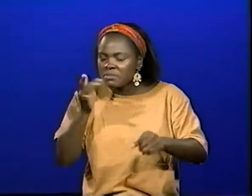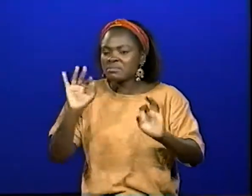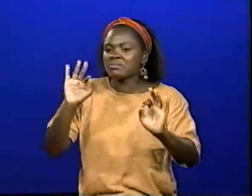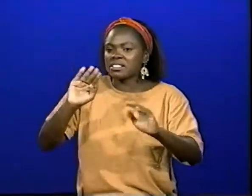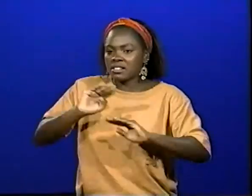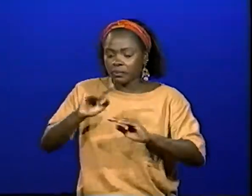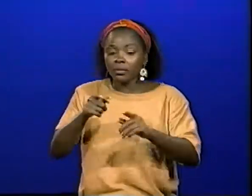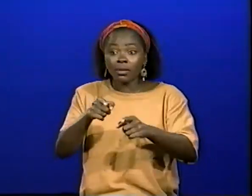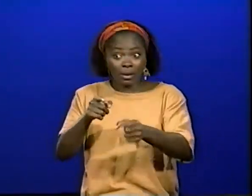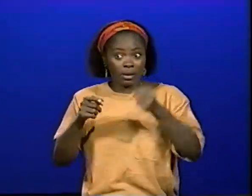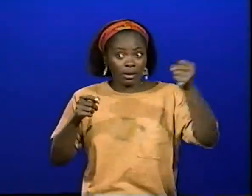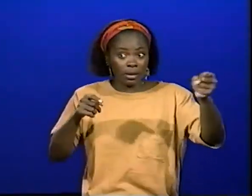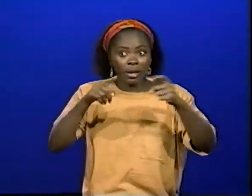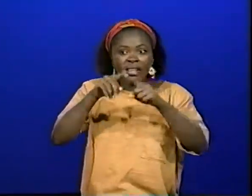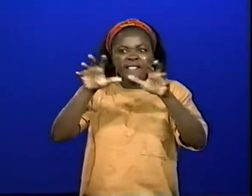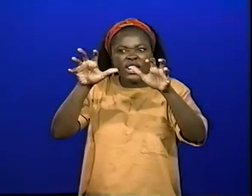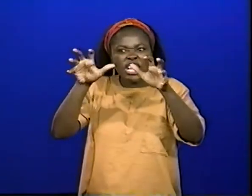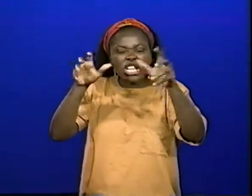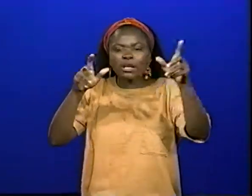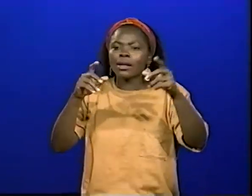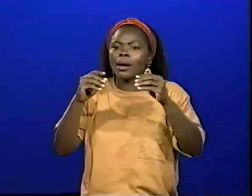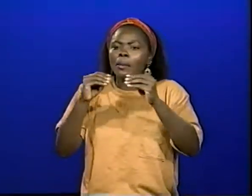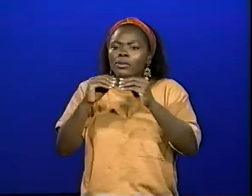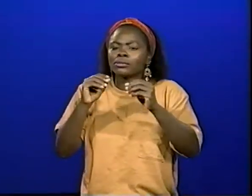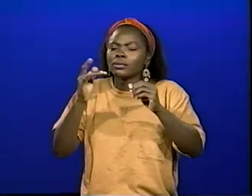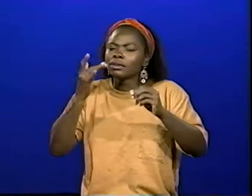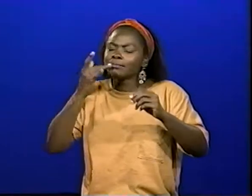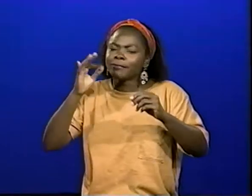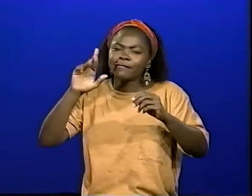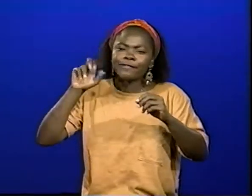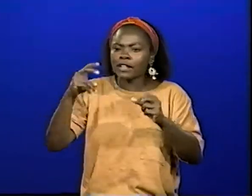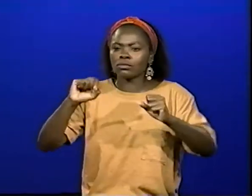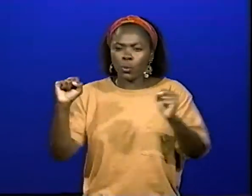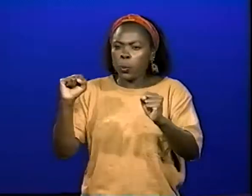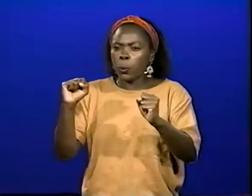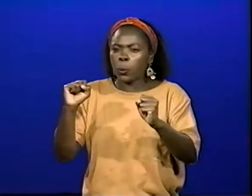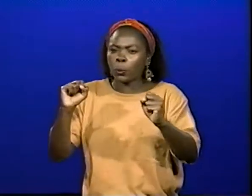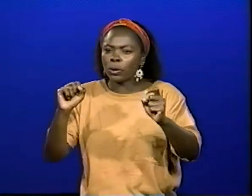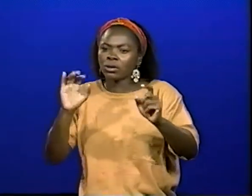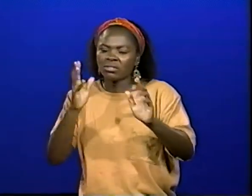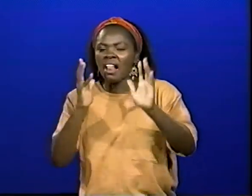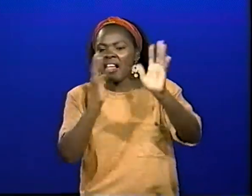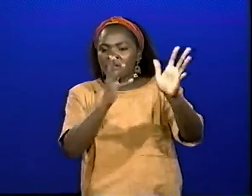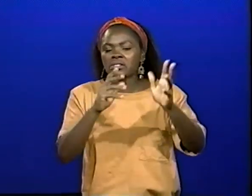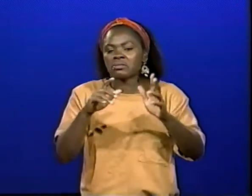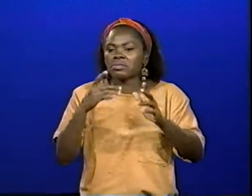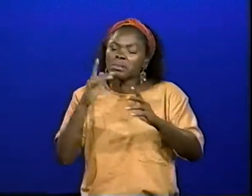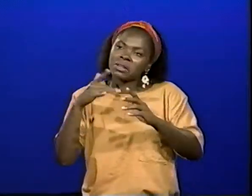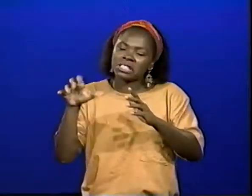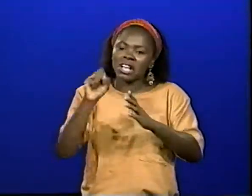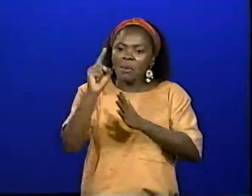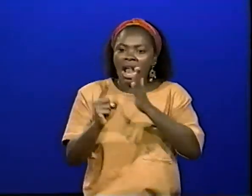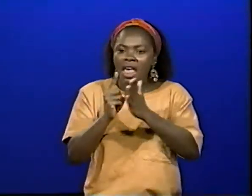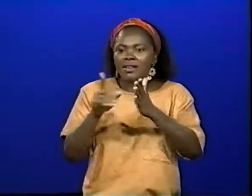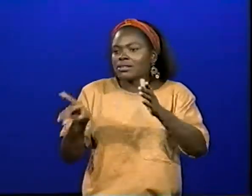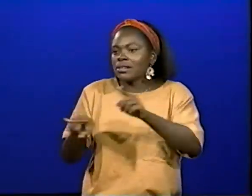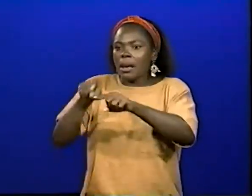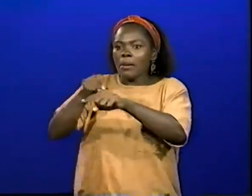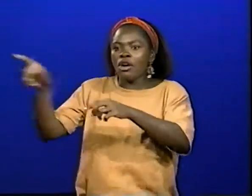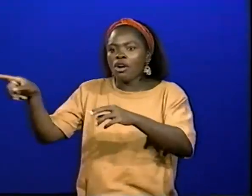to taste and then put it in the freezer. It really tastes good when it's cold, nice and fresh. So you'll leave it